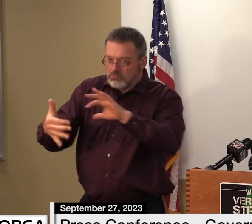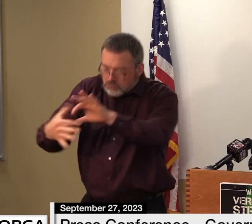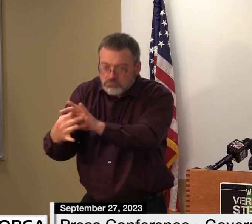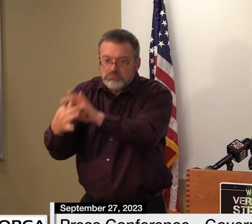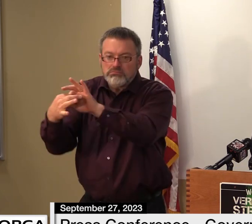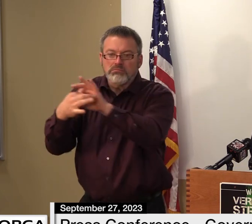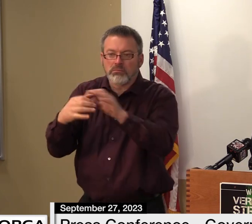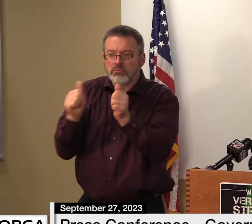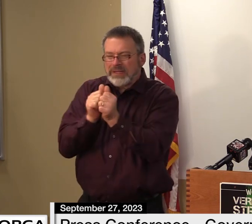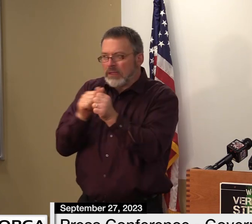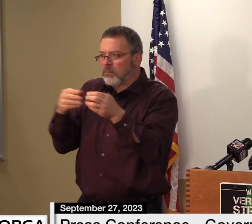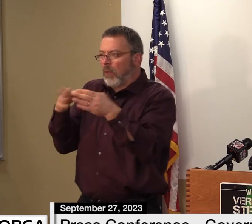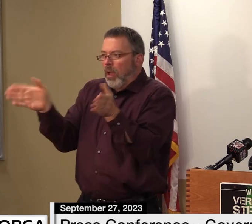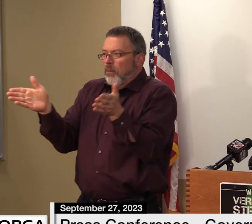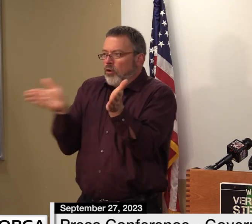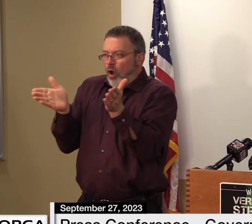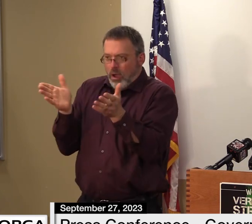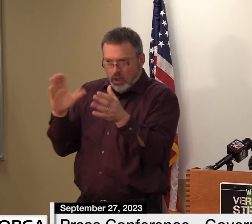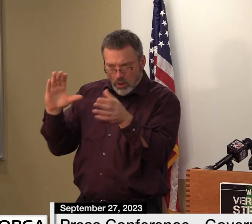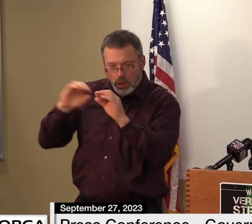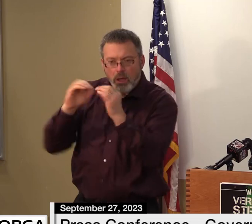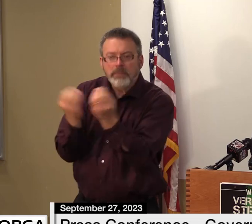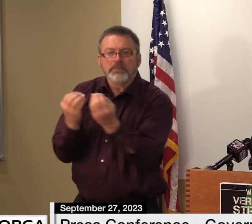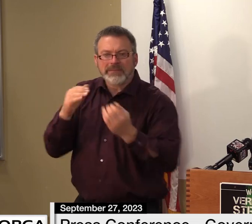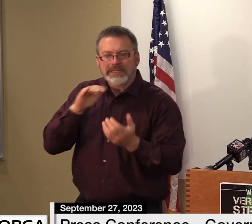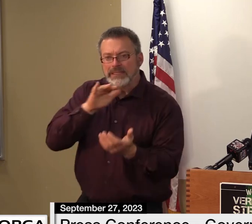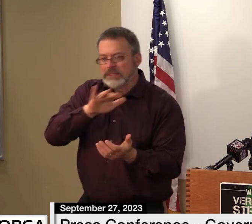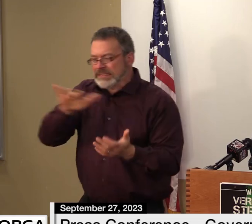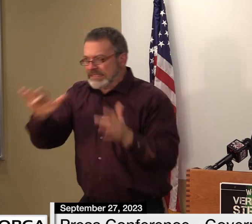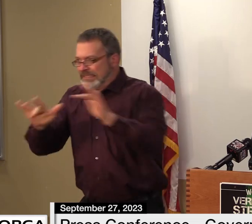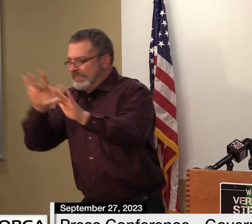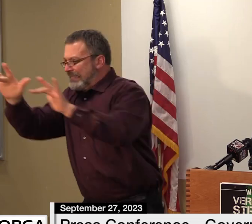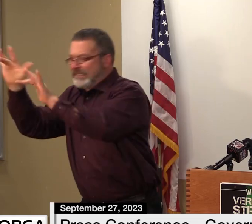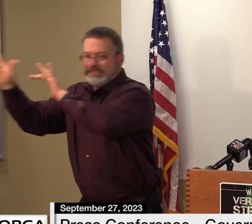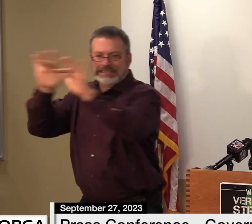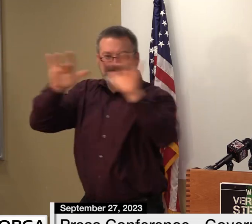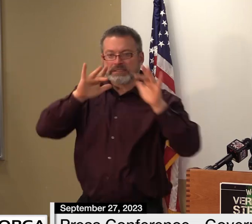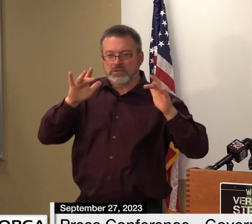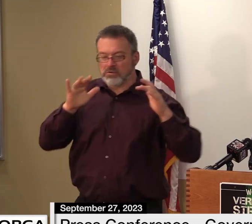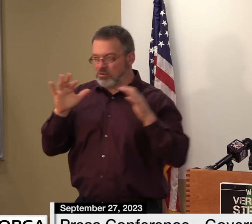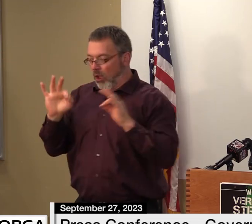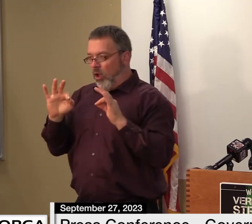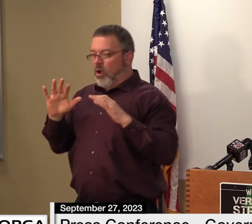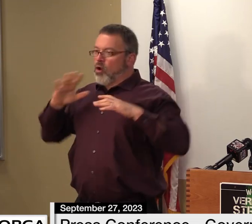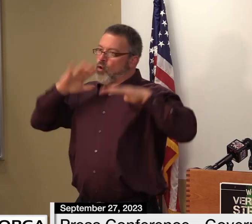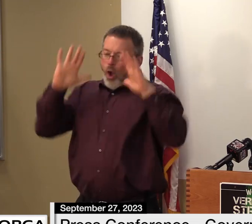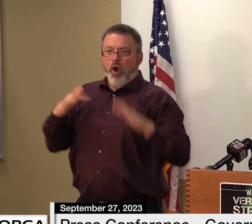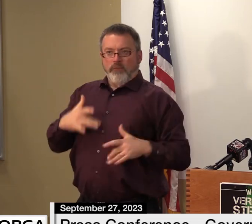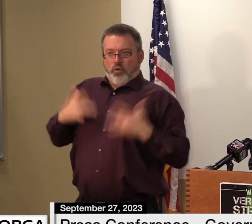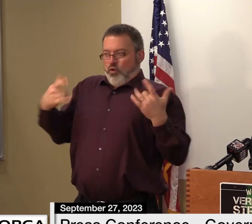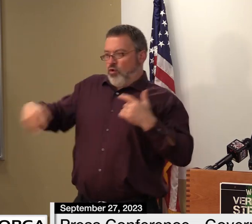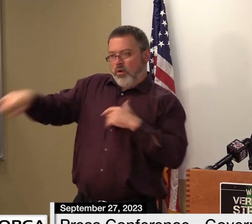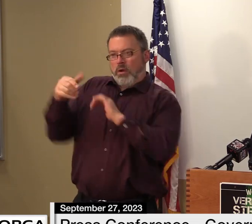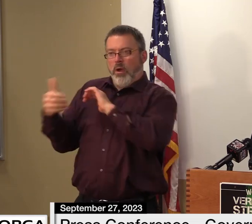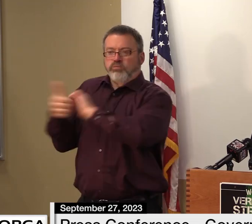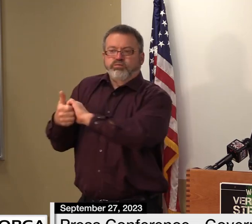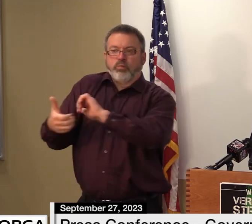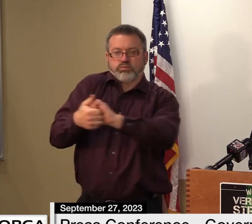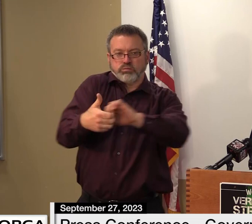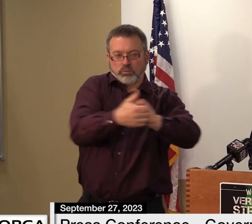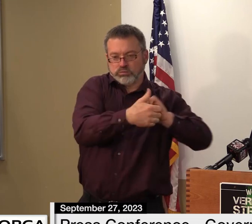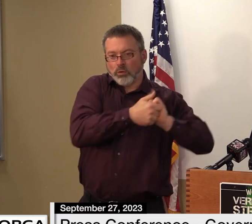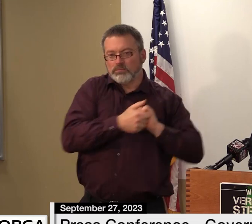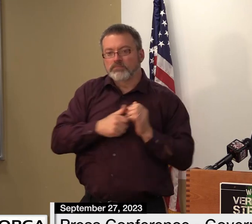dollars, and I'm grateful for the partnership across the board, working with our partners across the energy space to be able to get these dollars